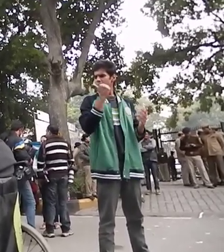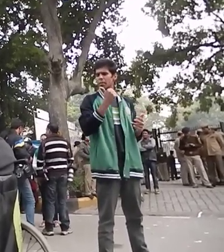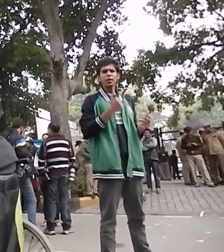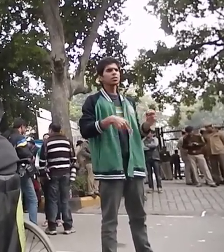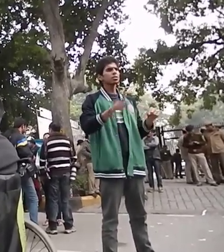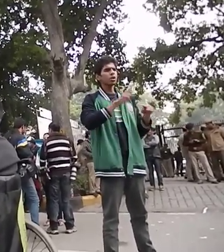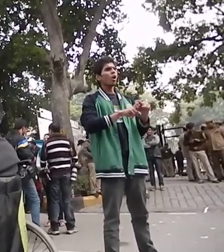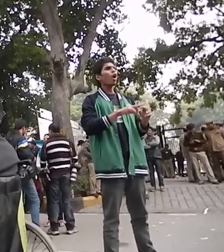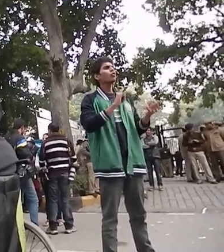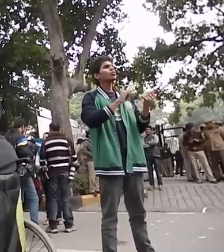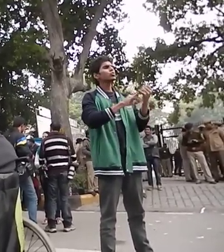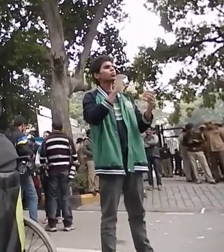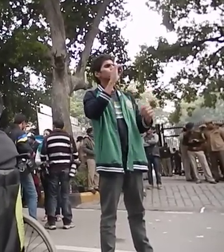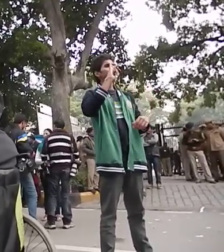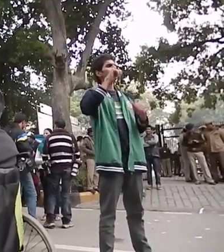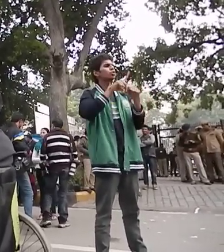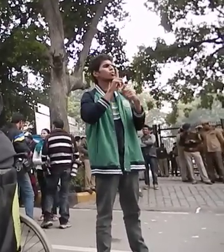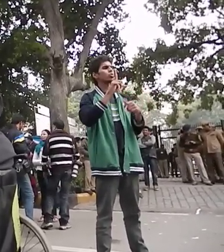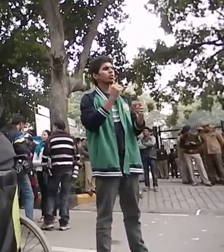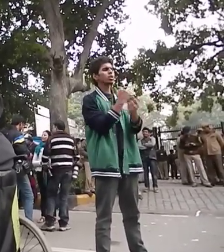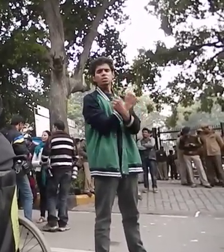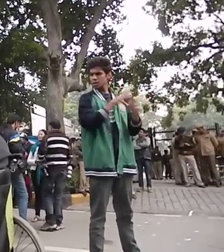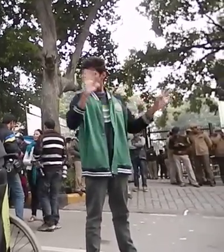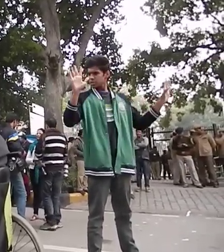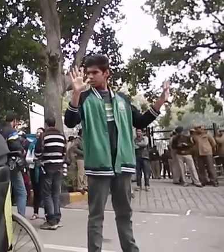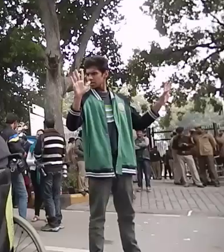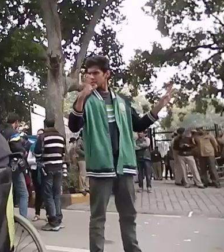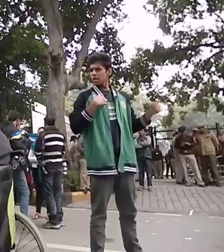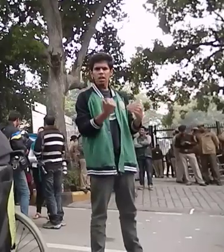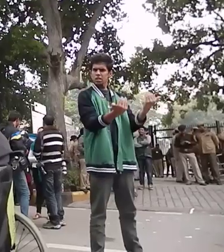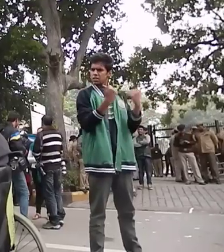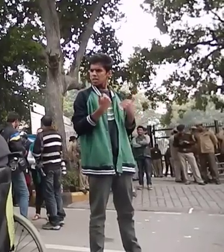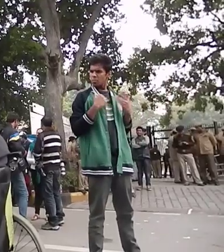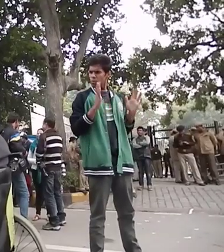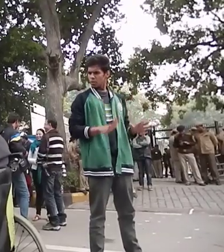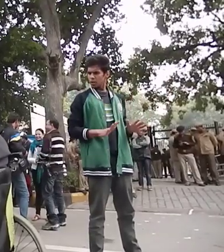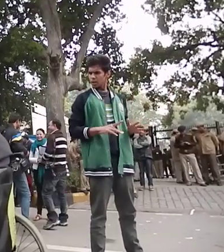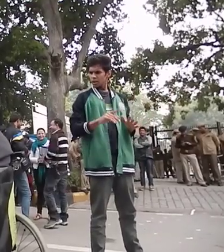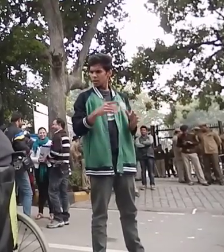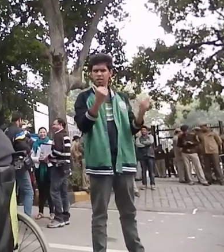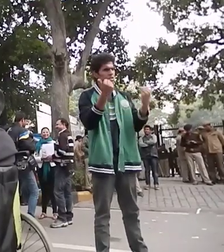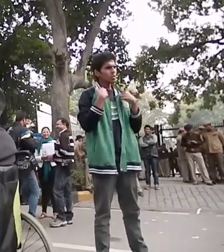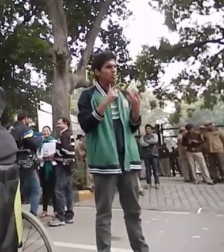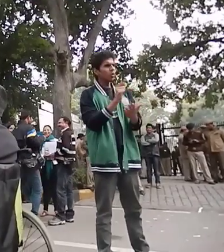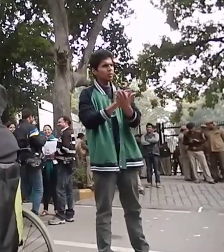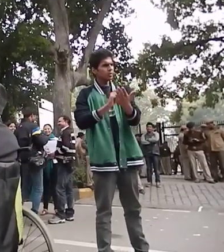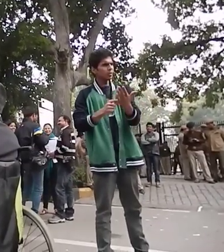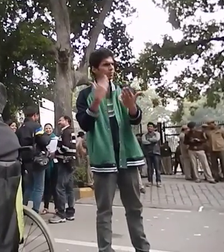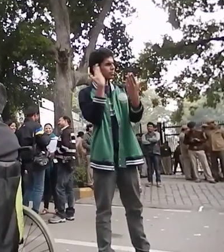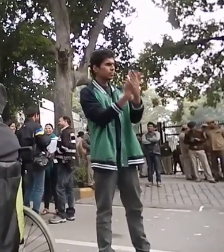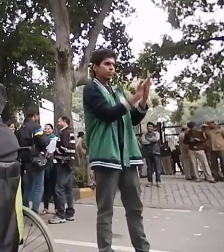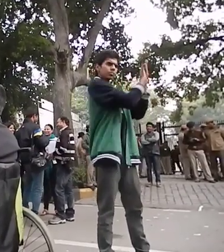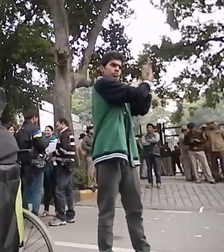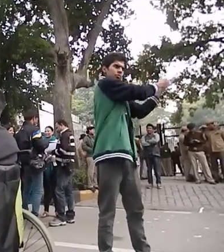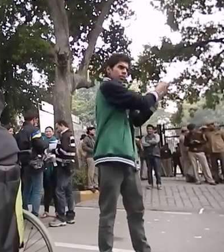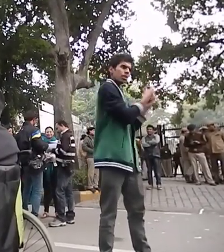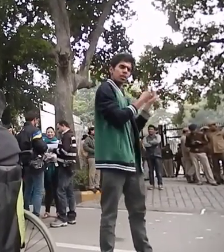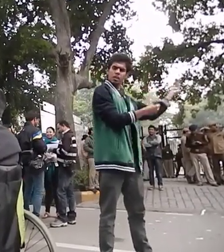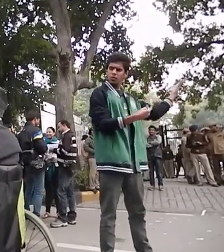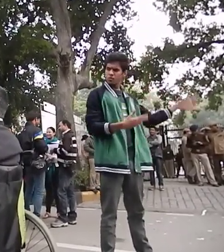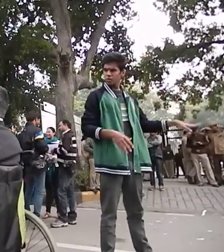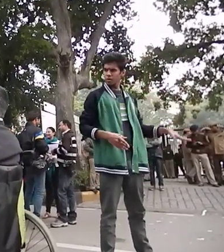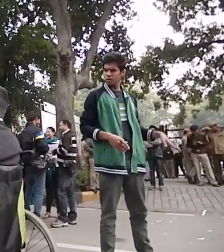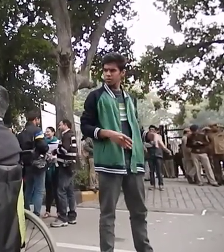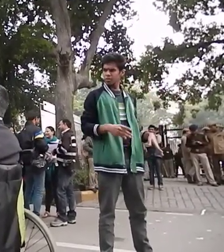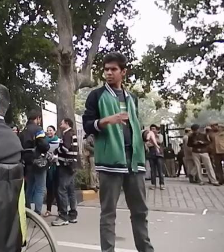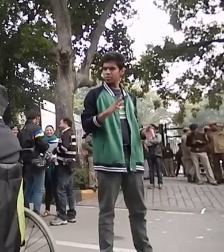demand. Ministry of Social Justice officially has written to the Ministry of Information and Broadcasting supporting our demand. The minister